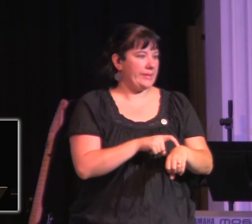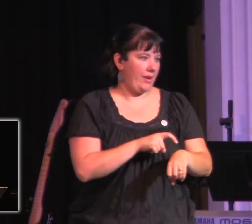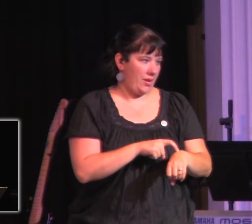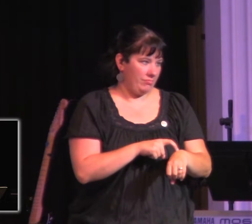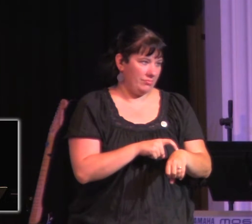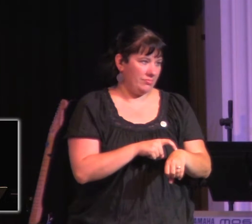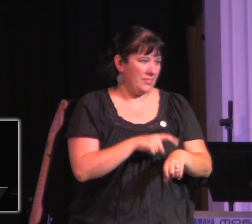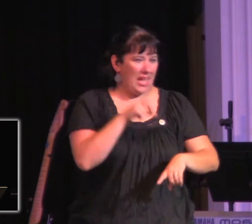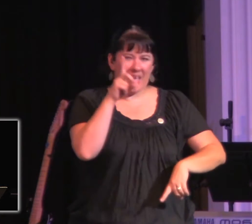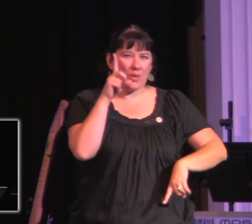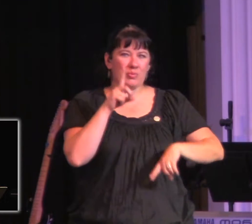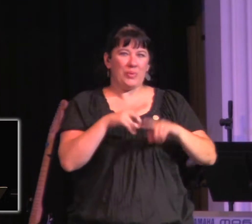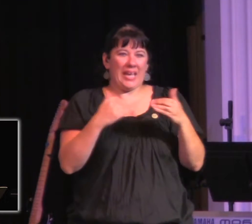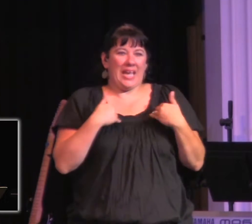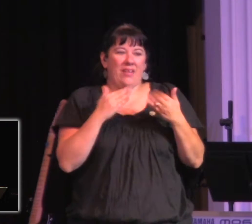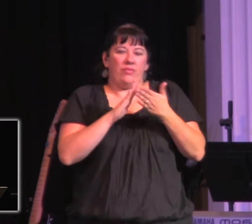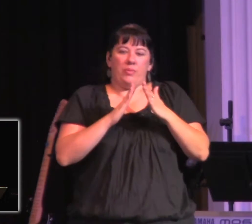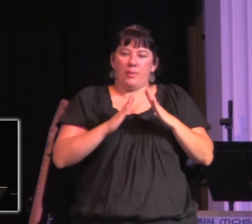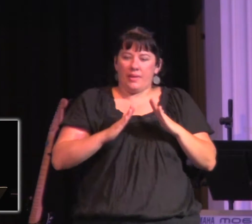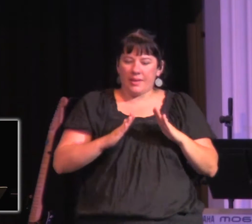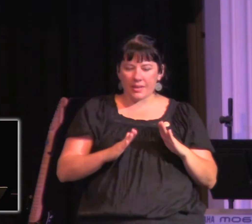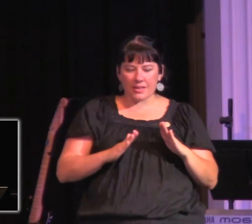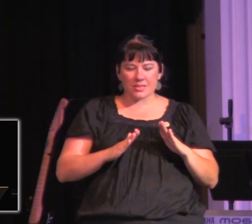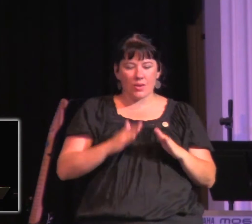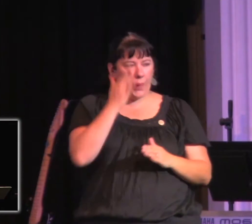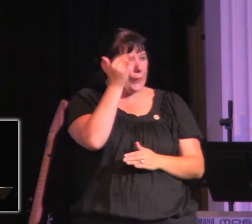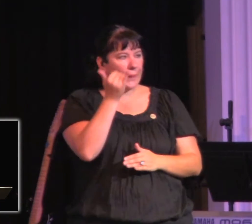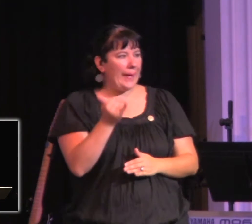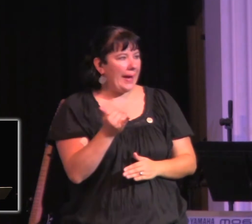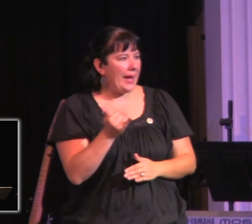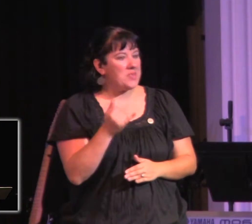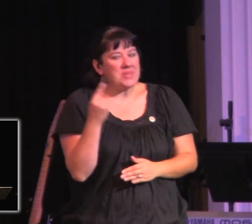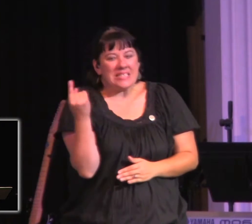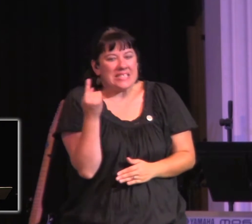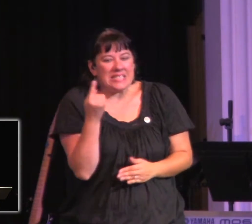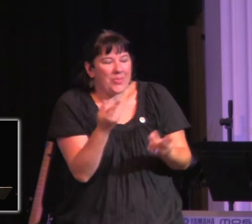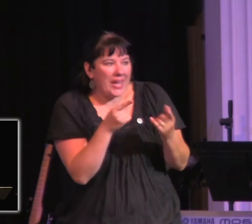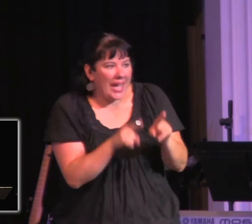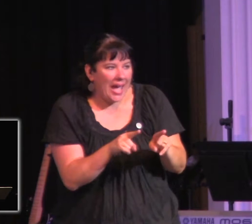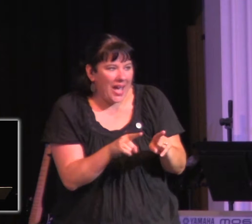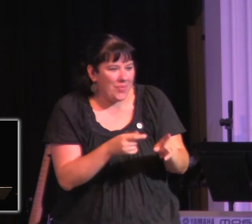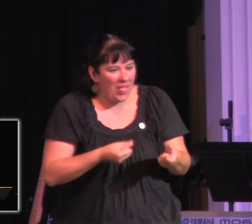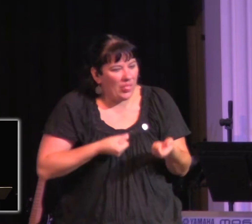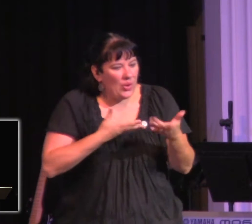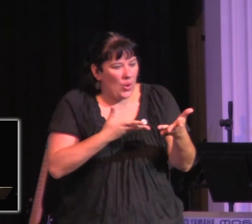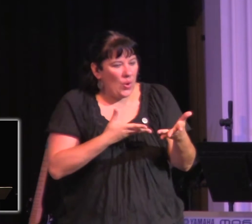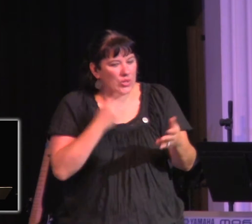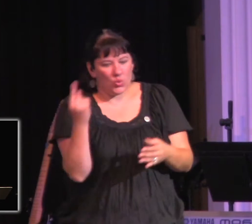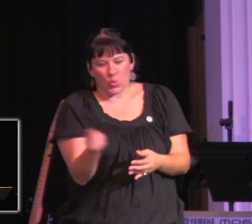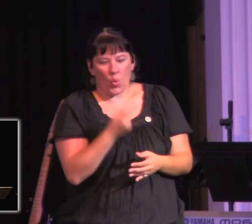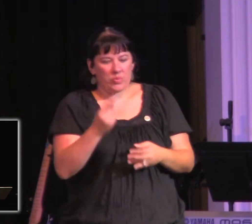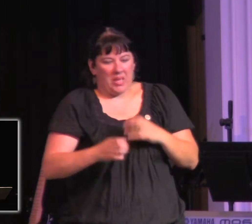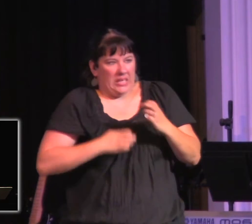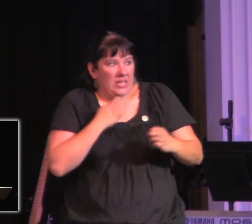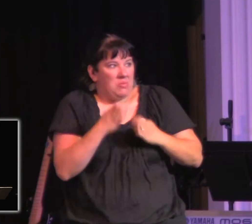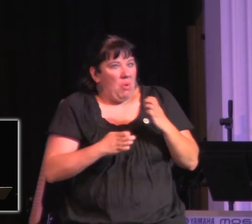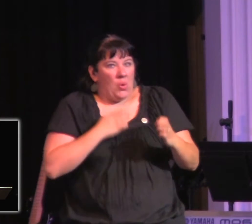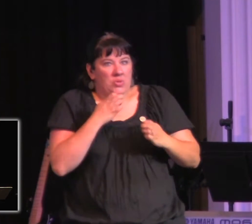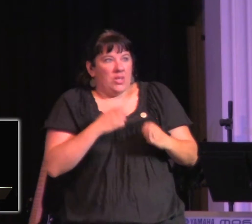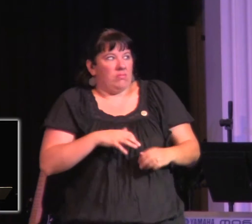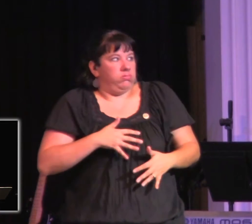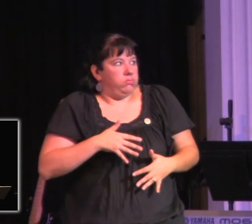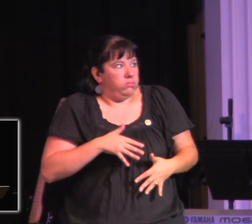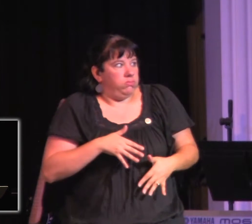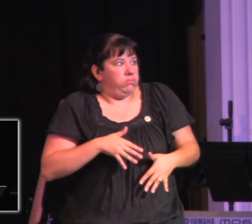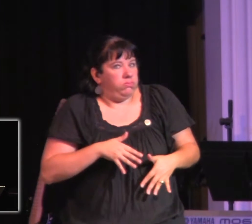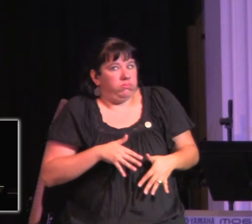peace in our life because something happened somewhere that just caused us to be emotionally disturbed. Some